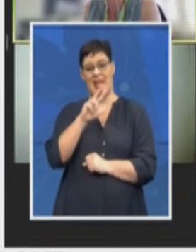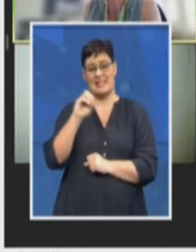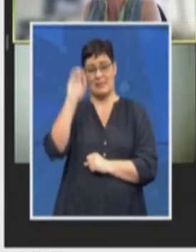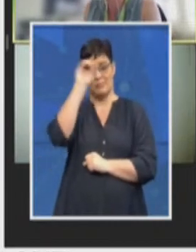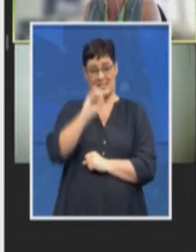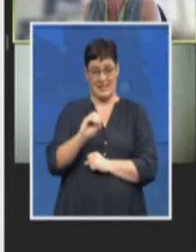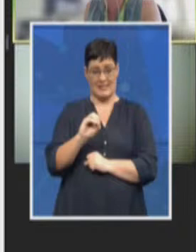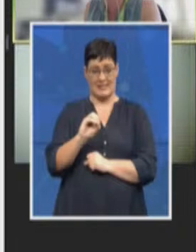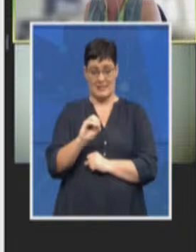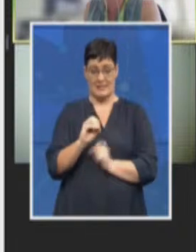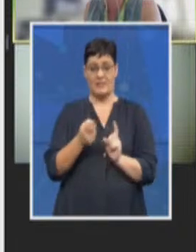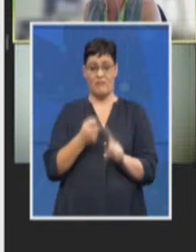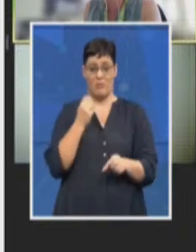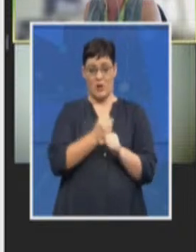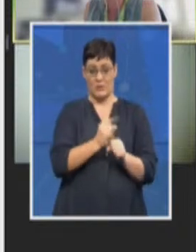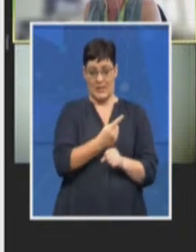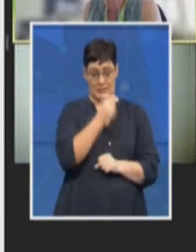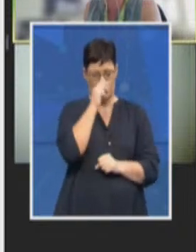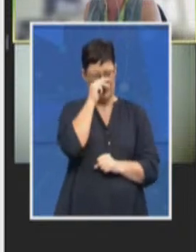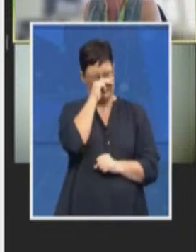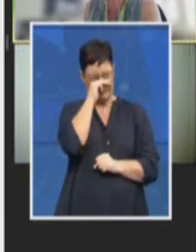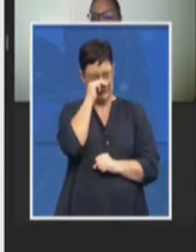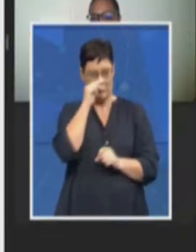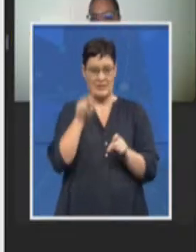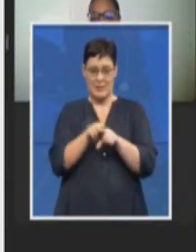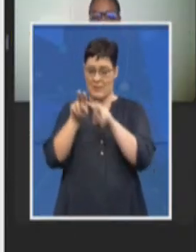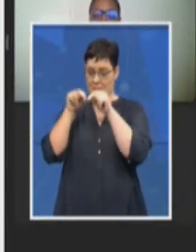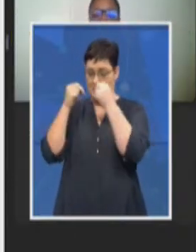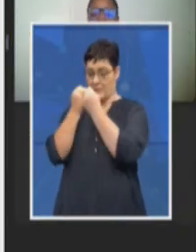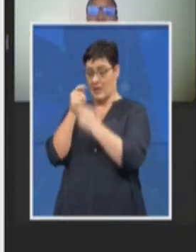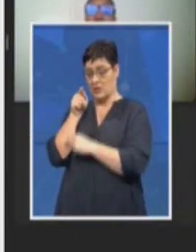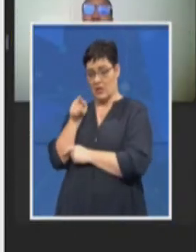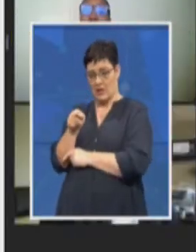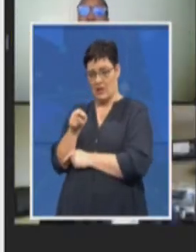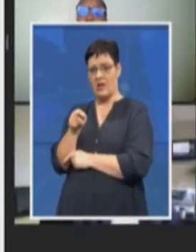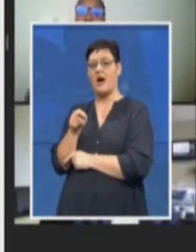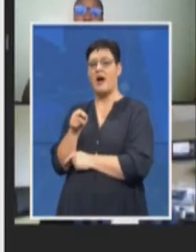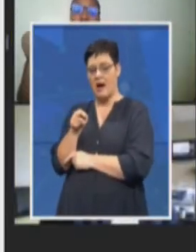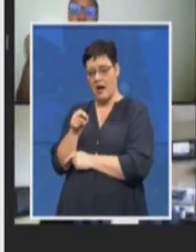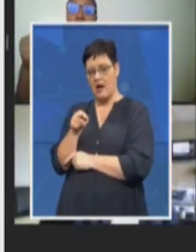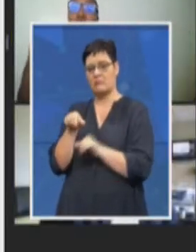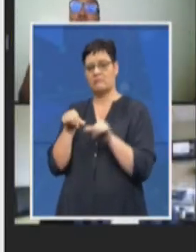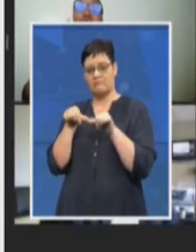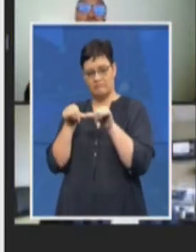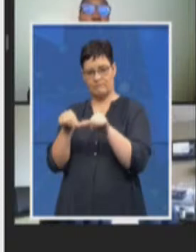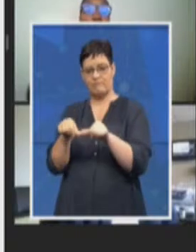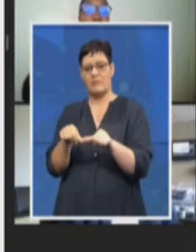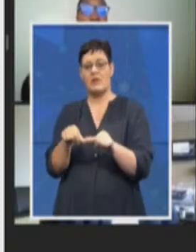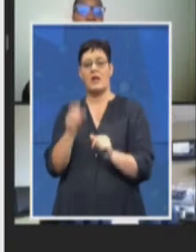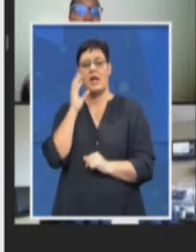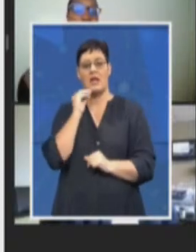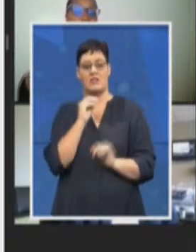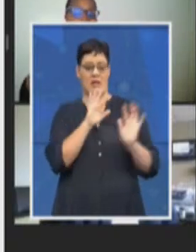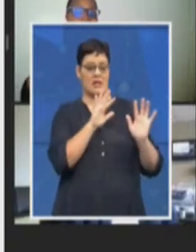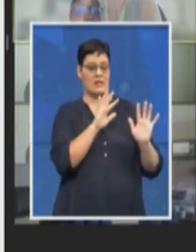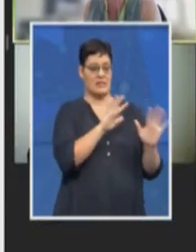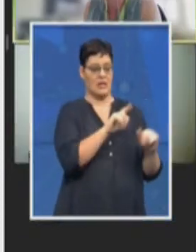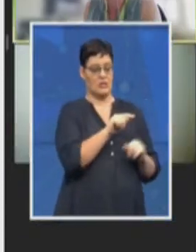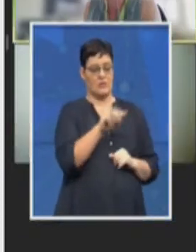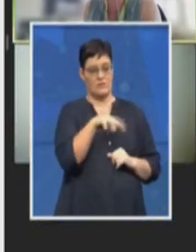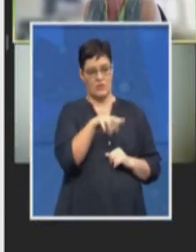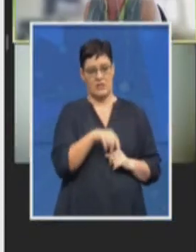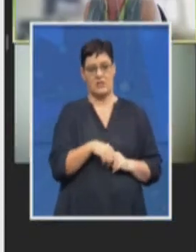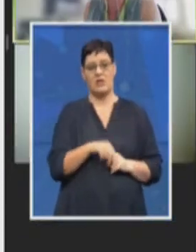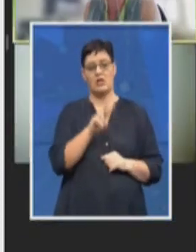our national picture, we can see really driven by the 10 to 14-year-olds, 20 to 24-year-olds, 15 to 19-year-olds,